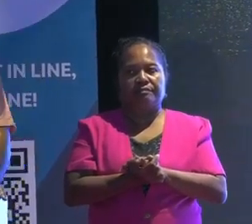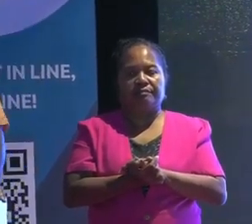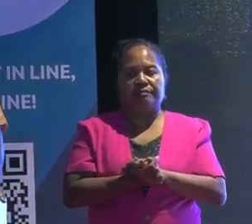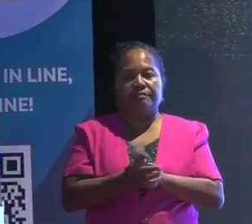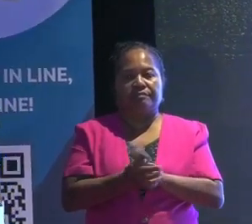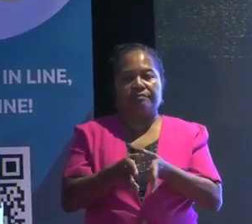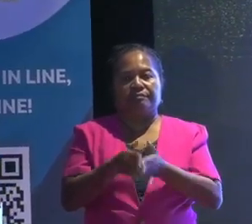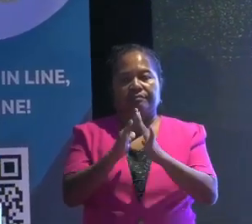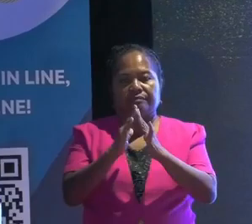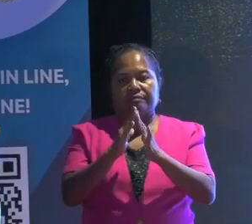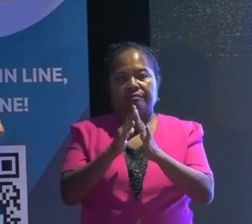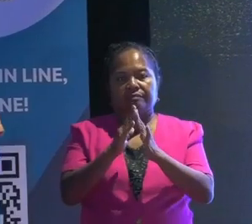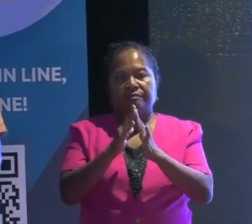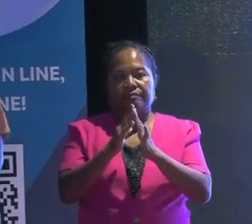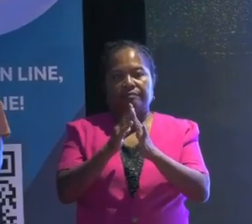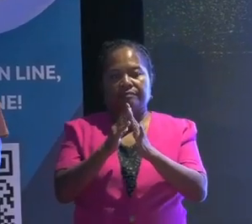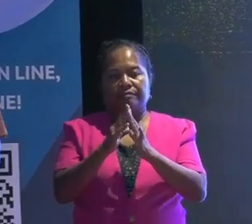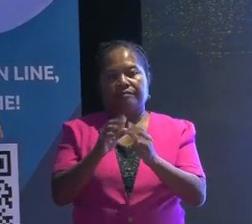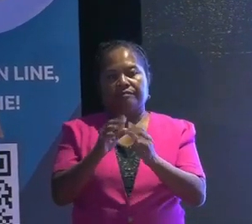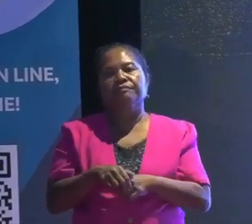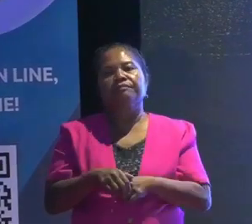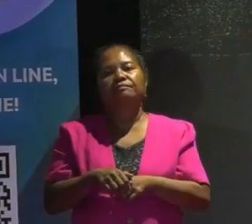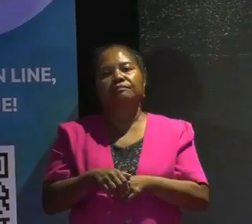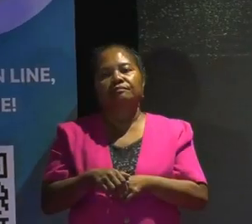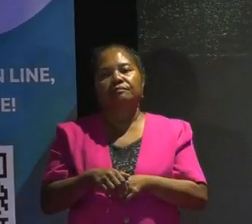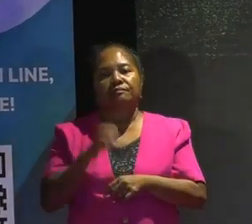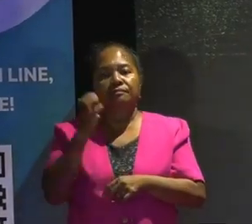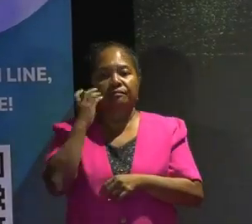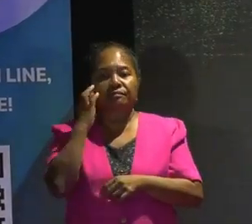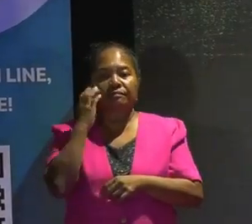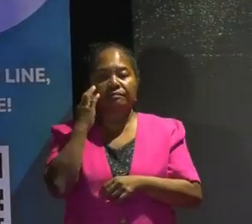well-established companies, in the course of their